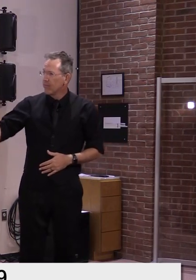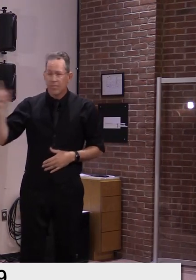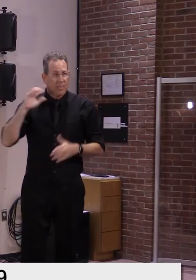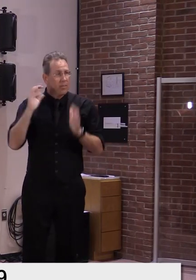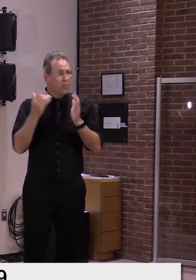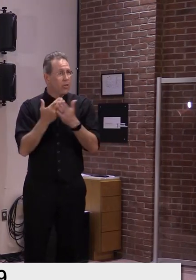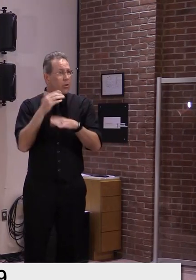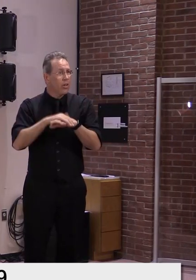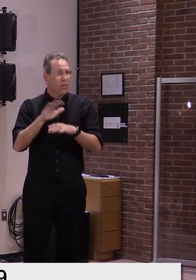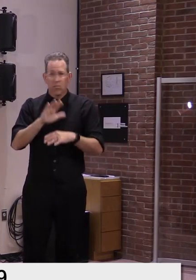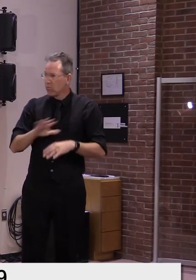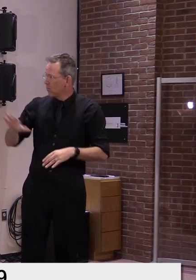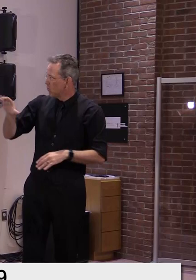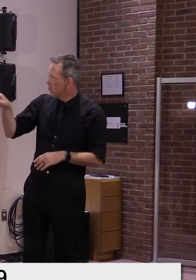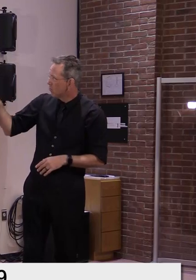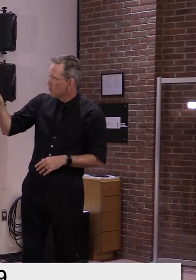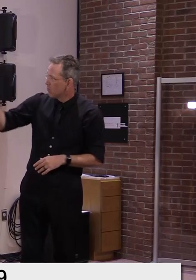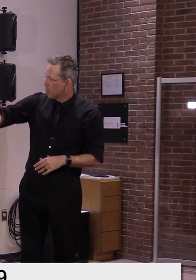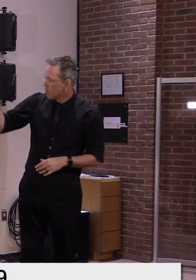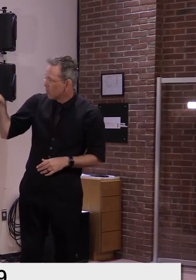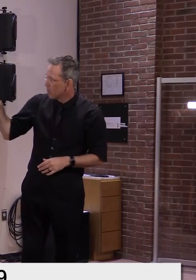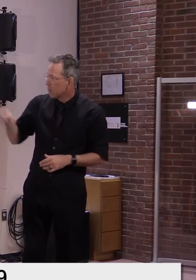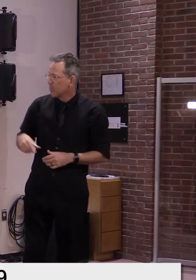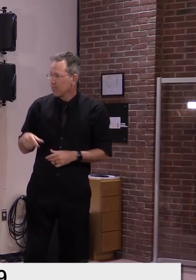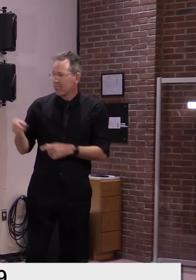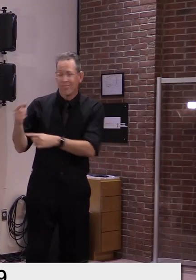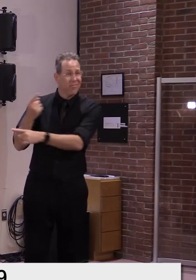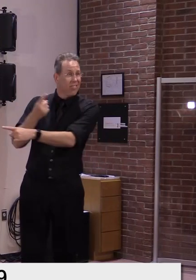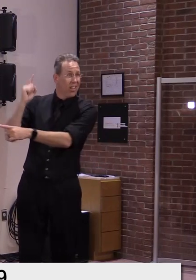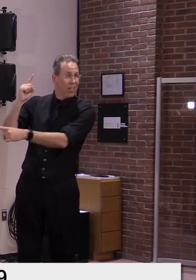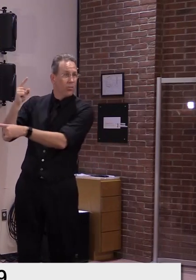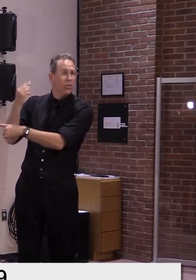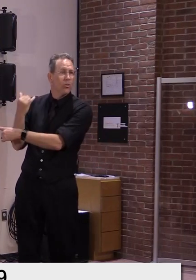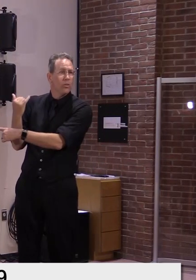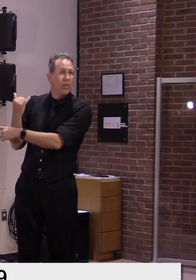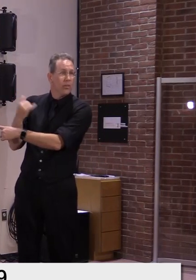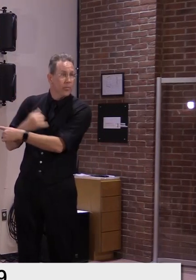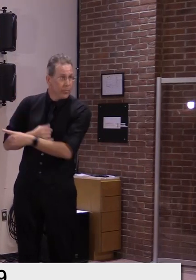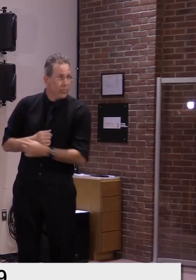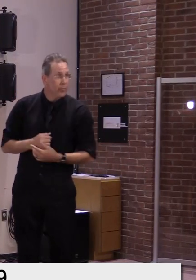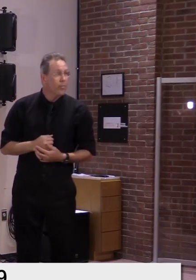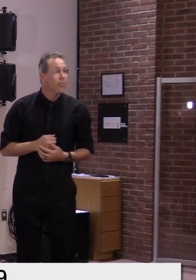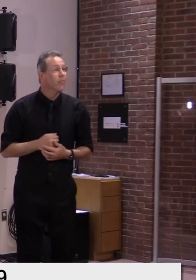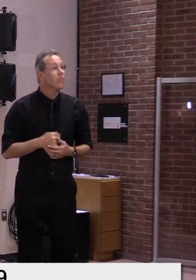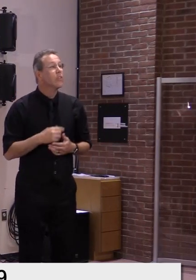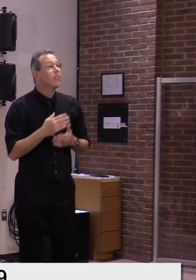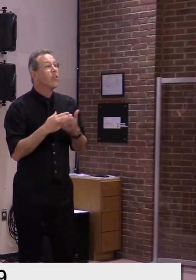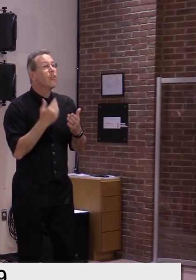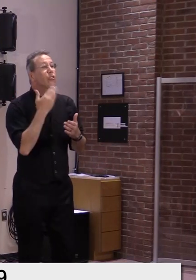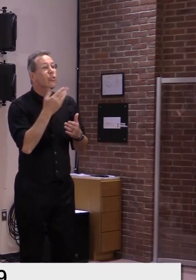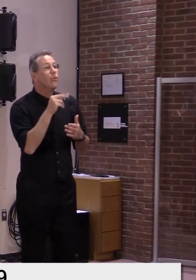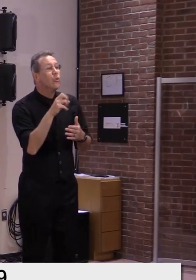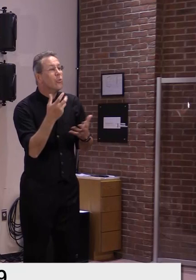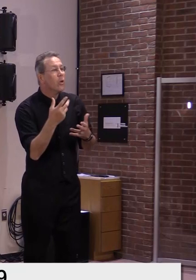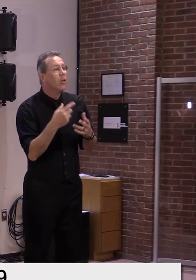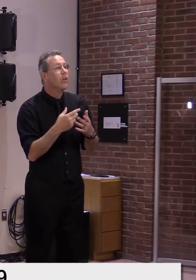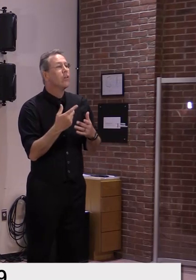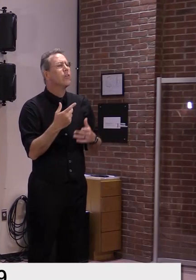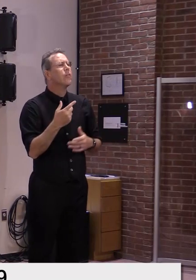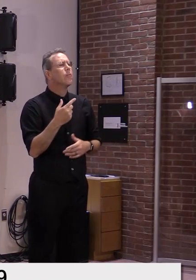population having started vaccination. And another bit of good news, Quebec is also seeing considerable increase in